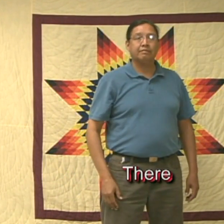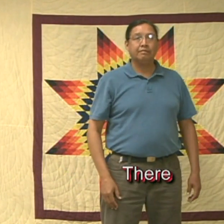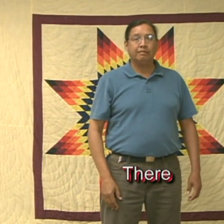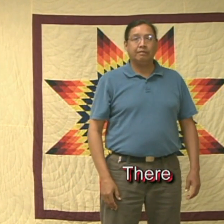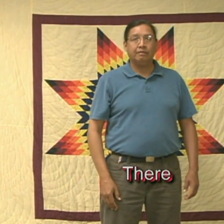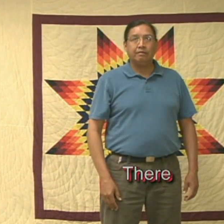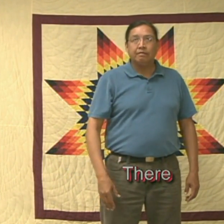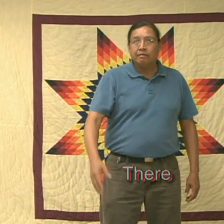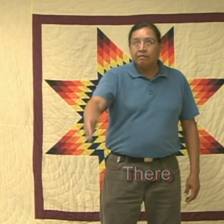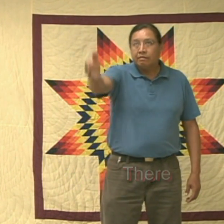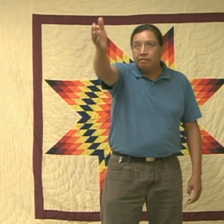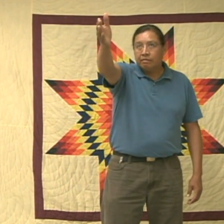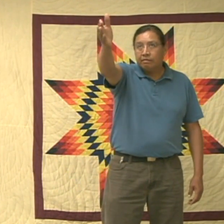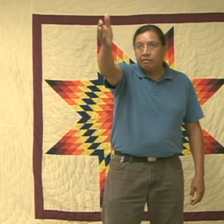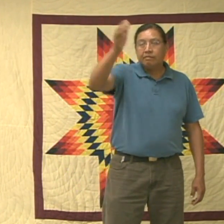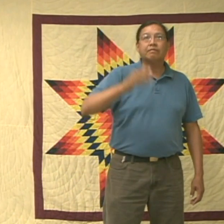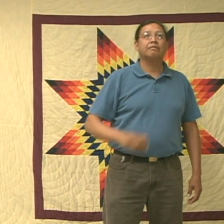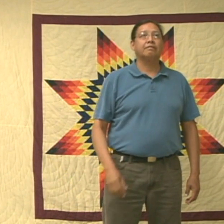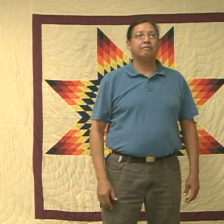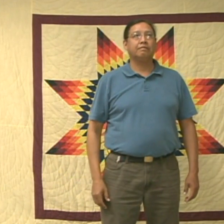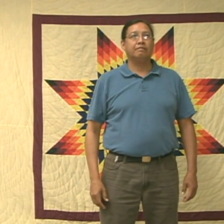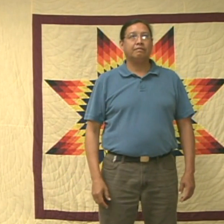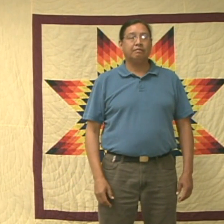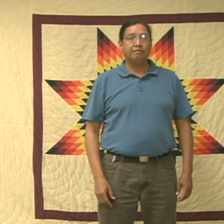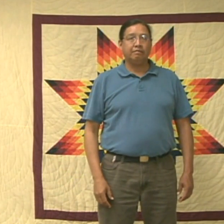Head. There.